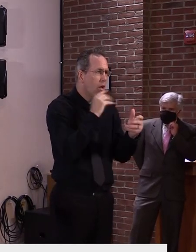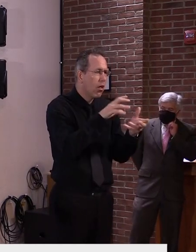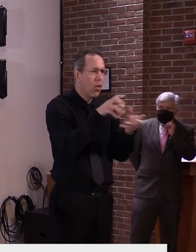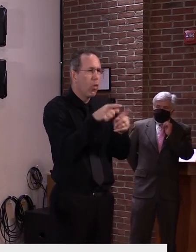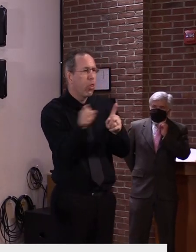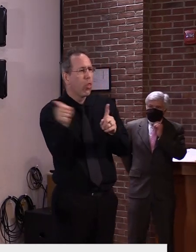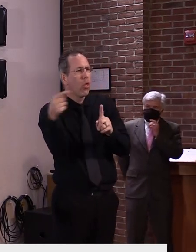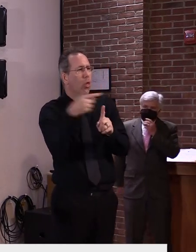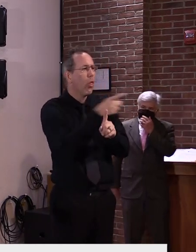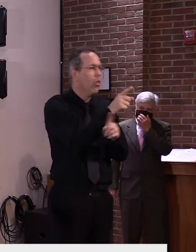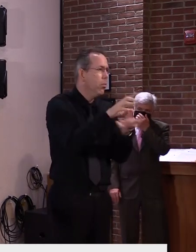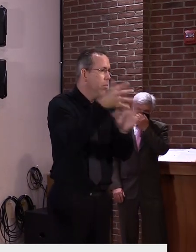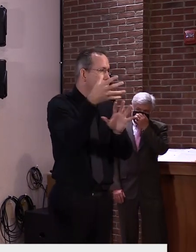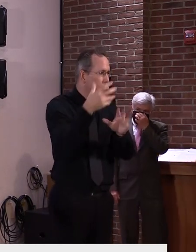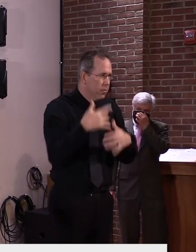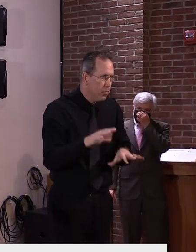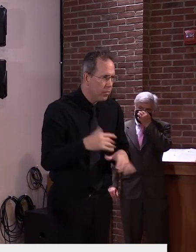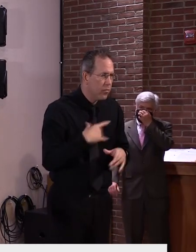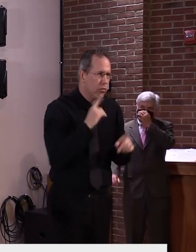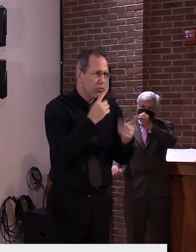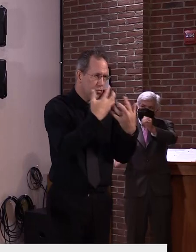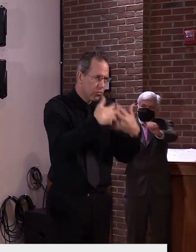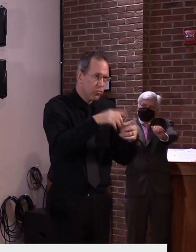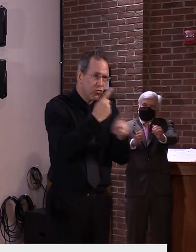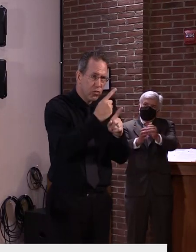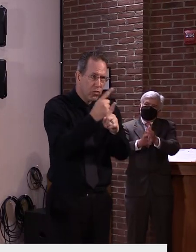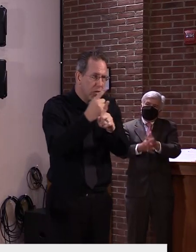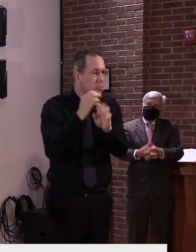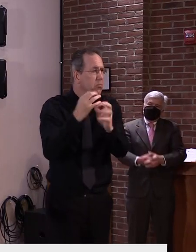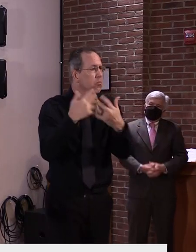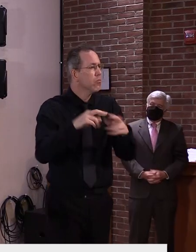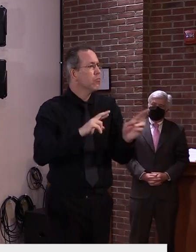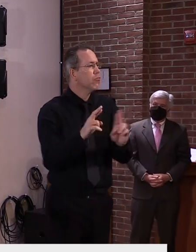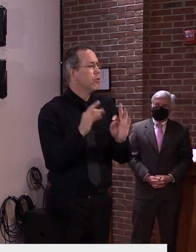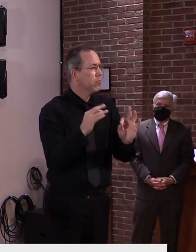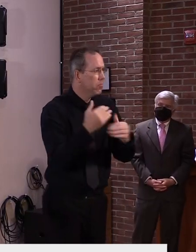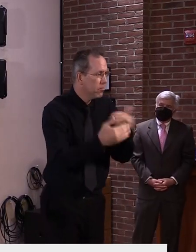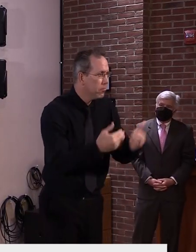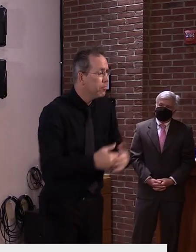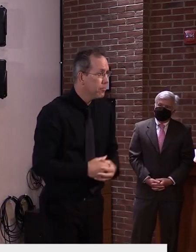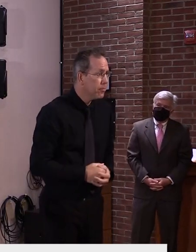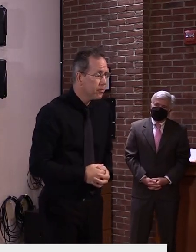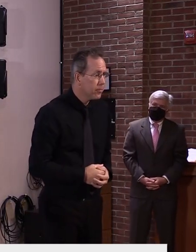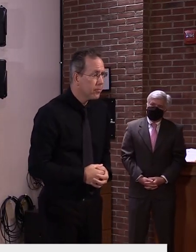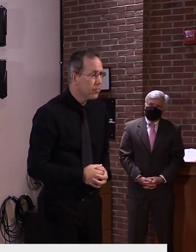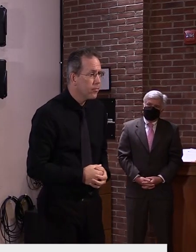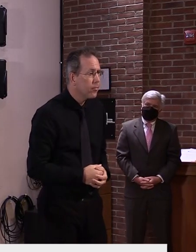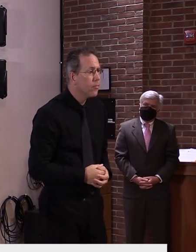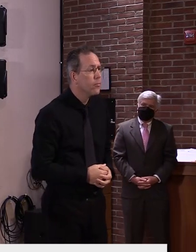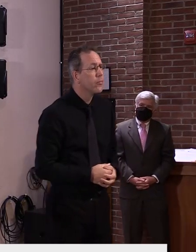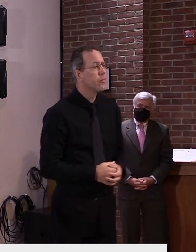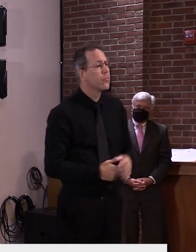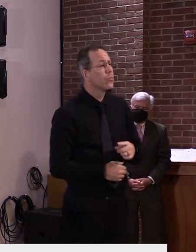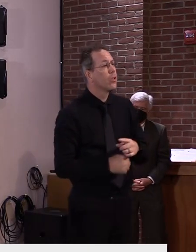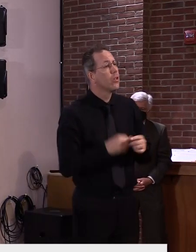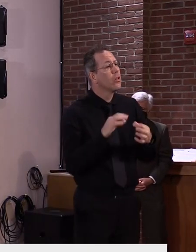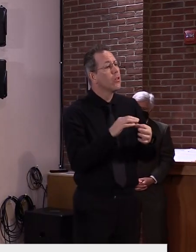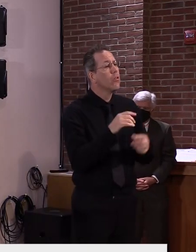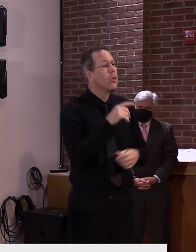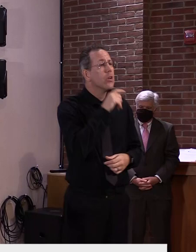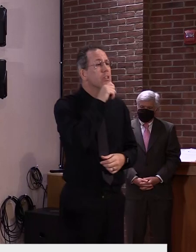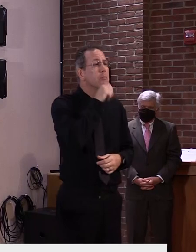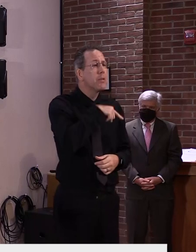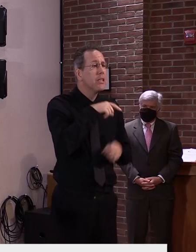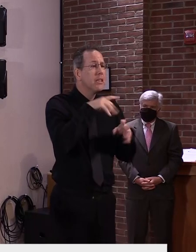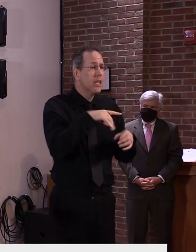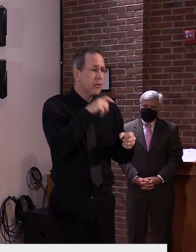to saliva, I'm really waiting for some real landmark publications to